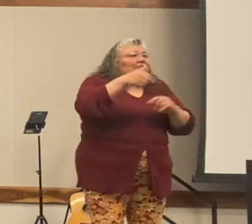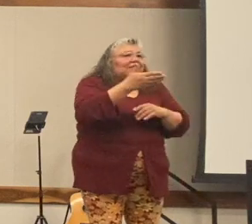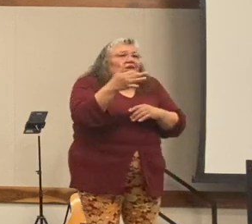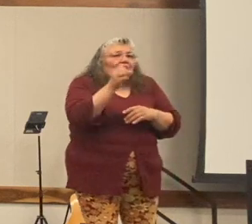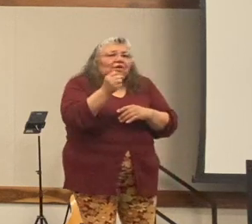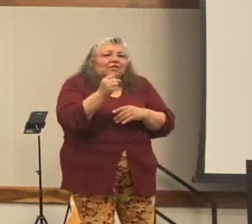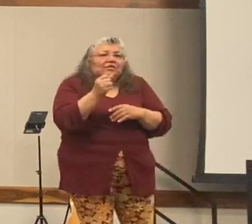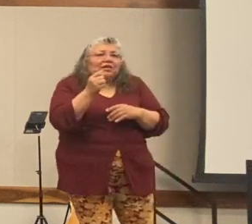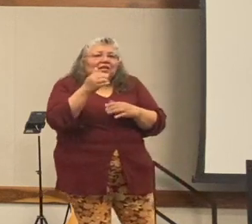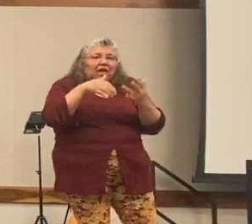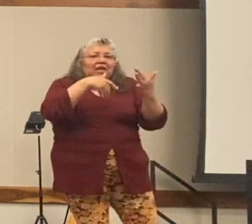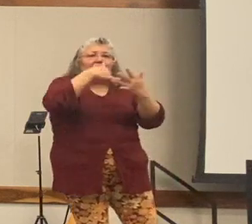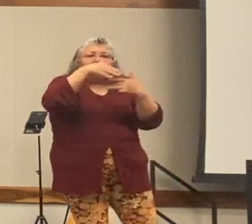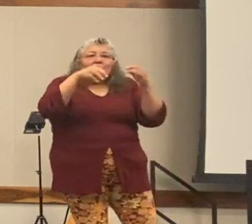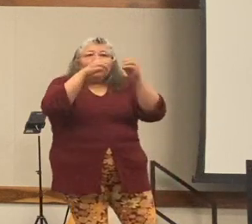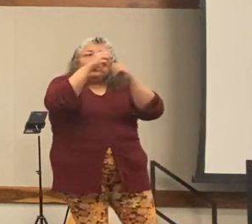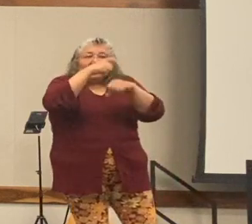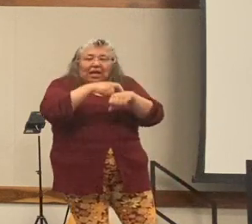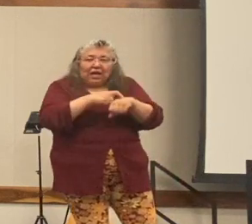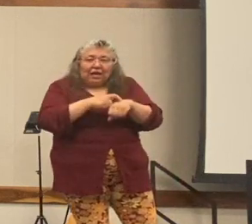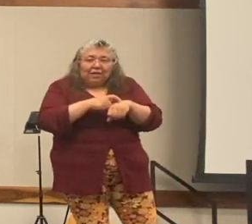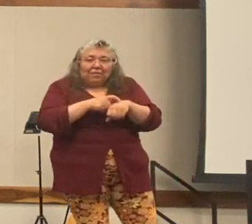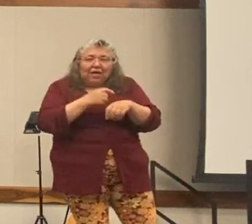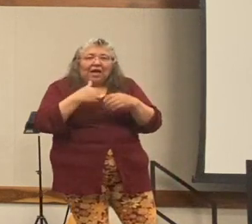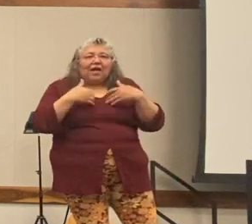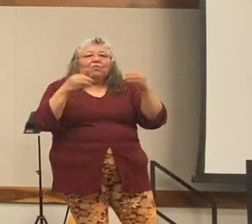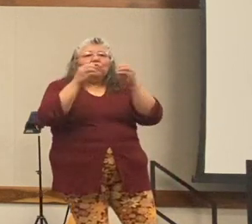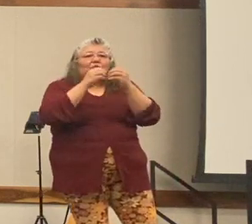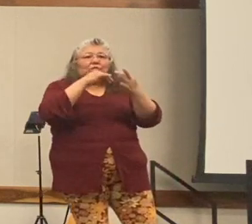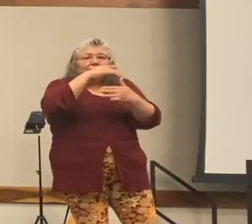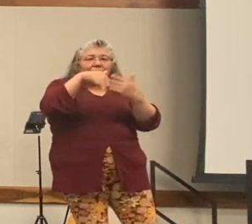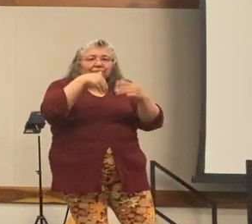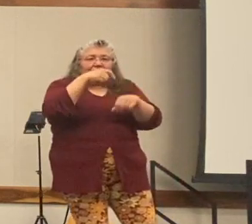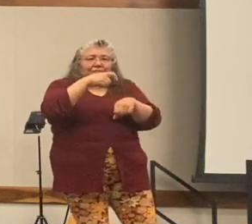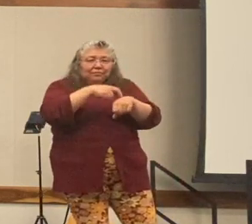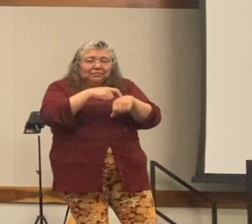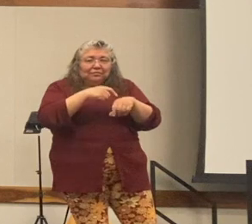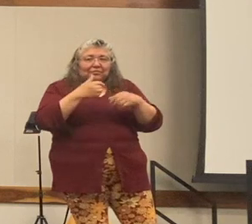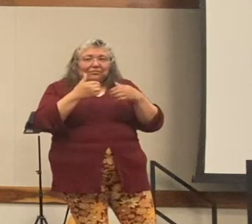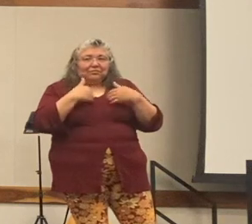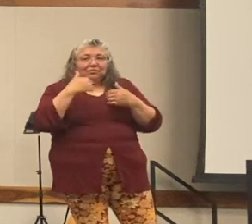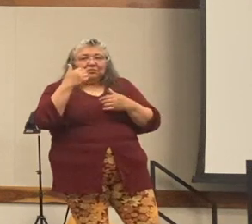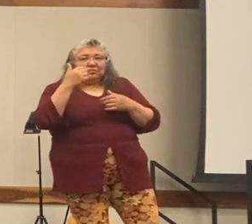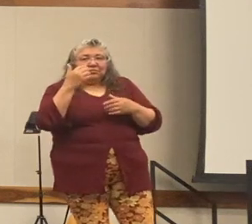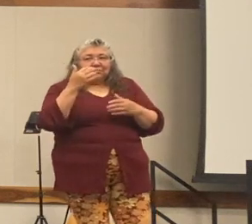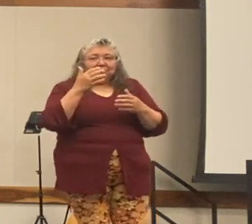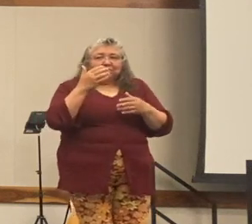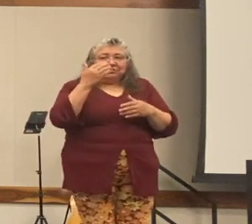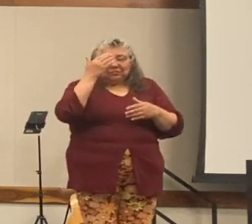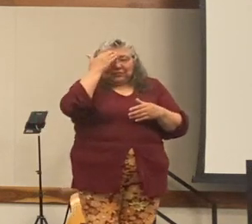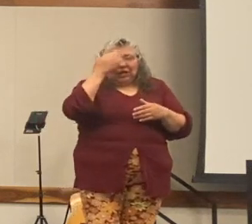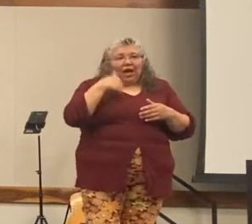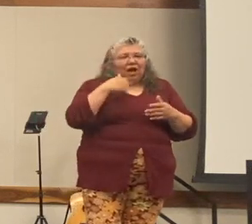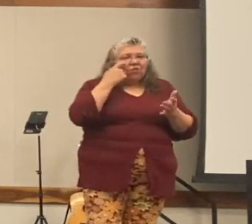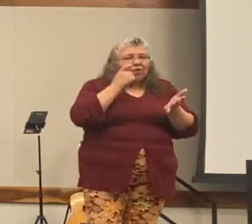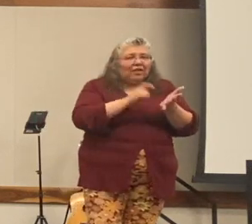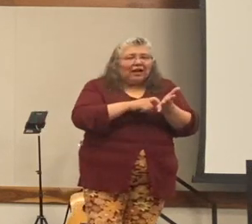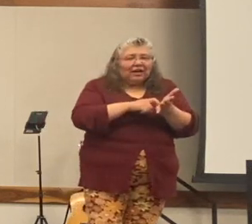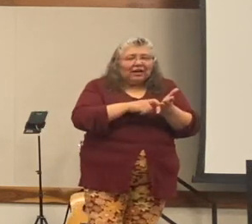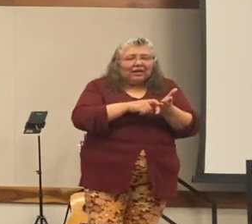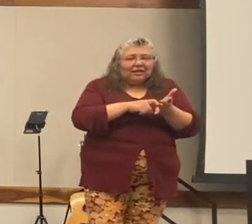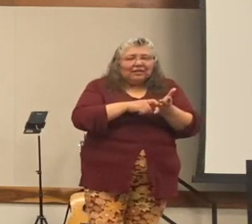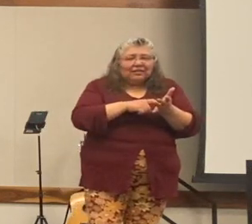as I spent more time with this kid, as I spent more time with this guy, and I got to know him, I actually started to realize that he's